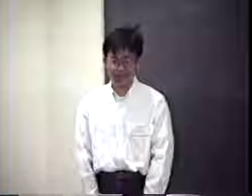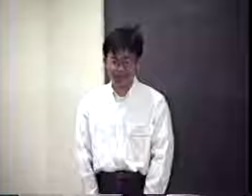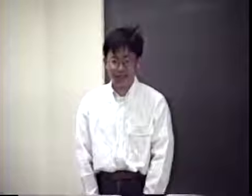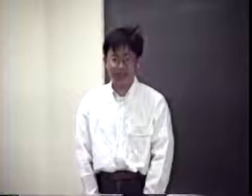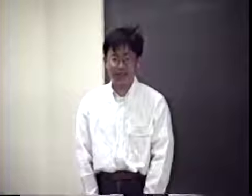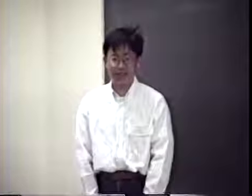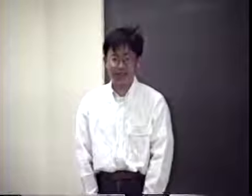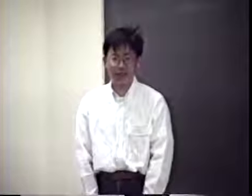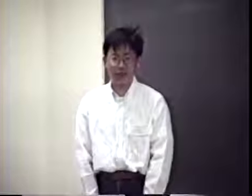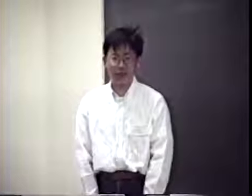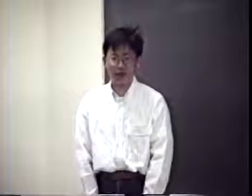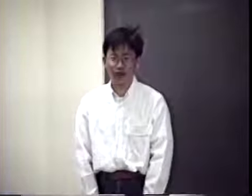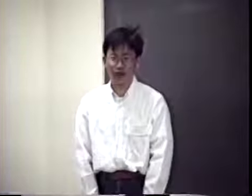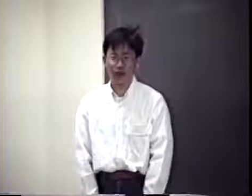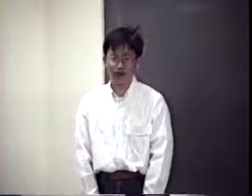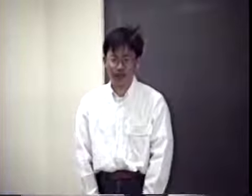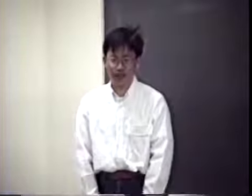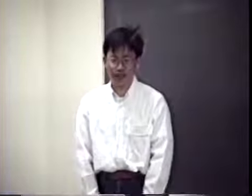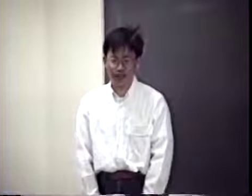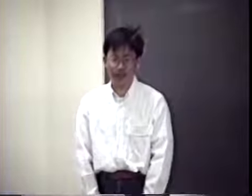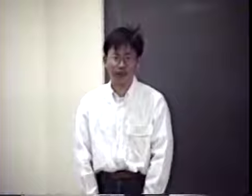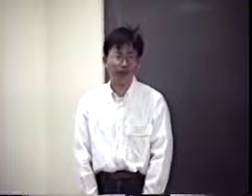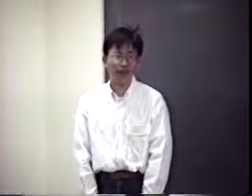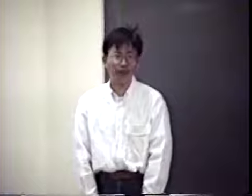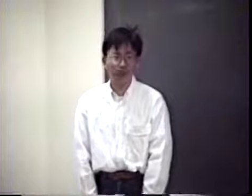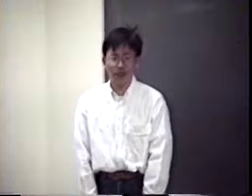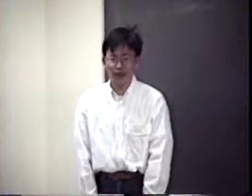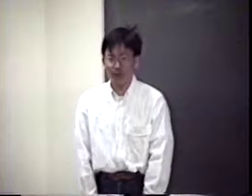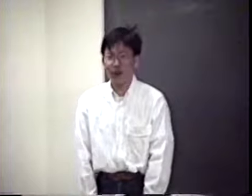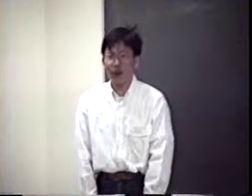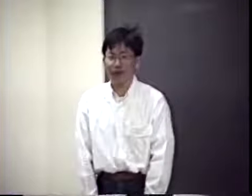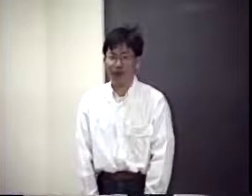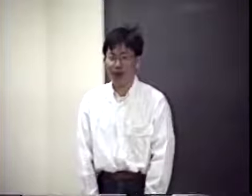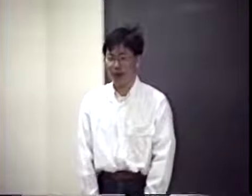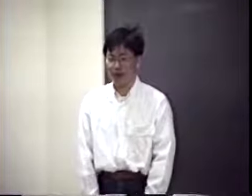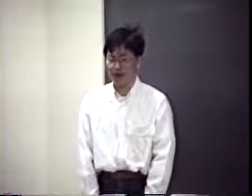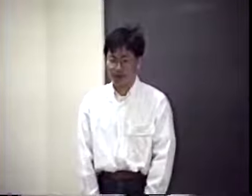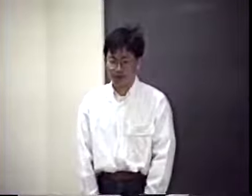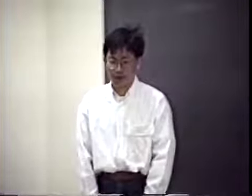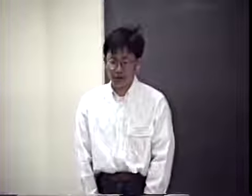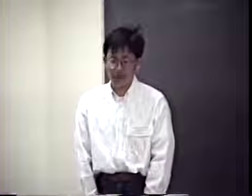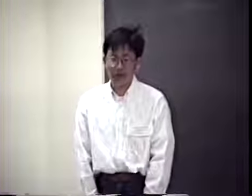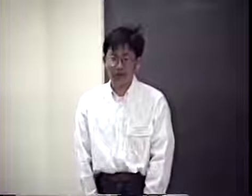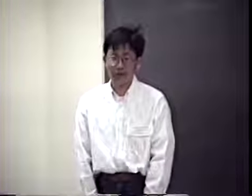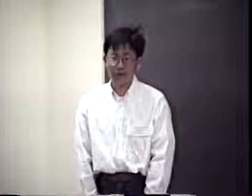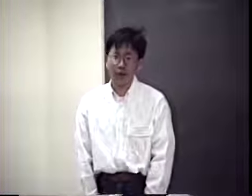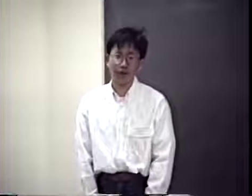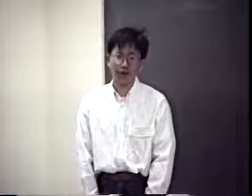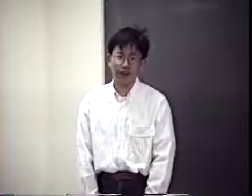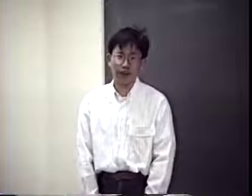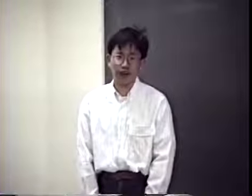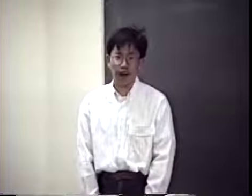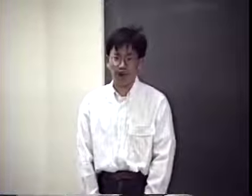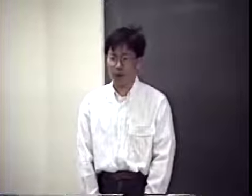As every language, culture has its own view on the world, its own philosophy on how the